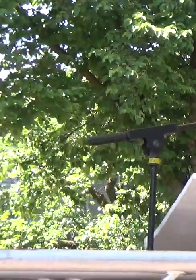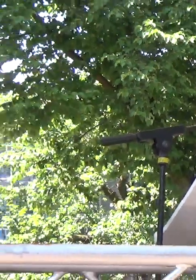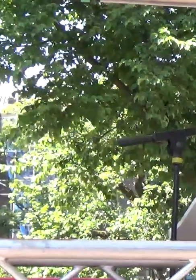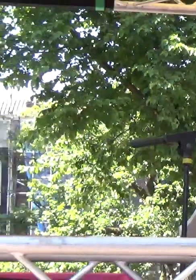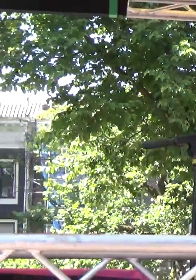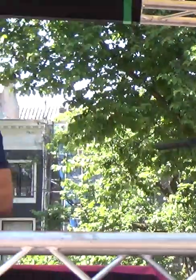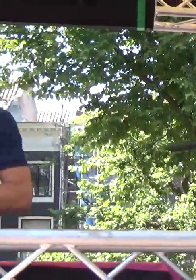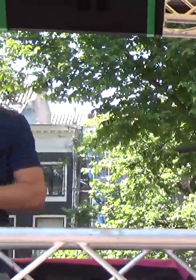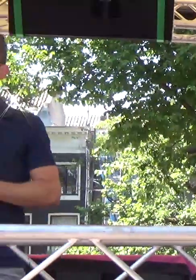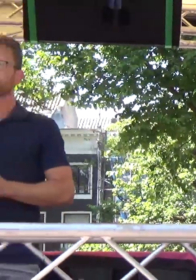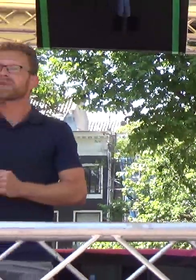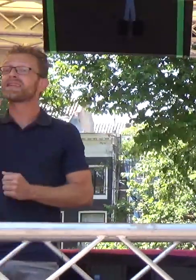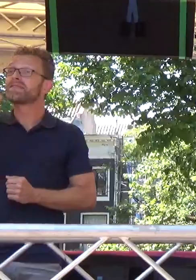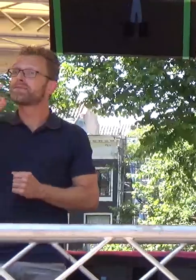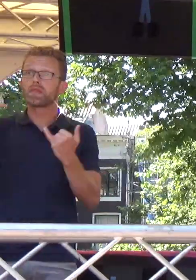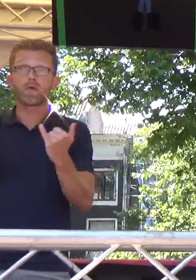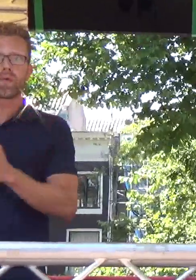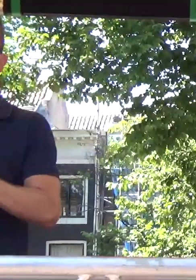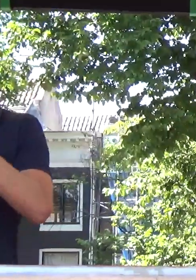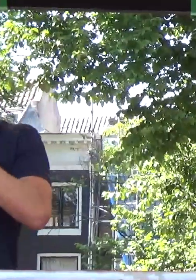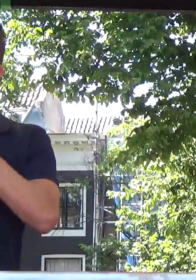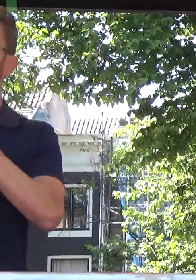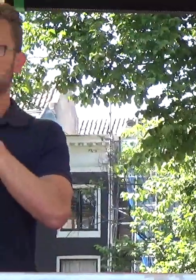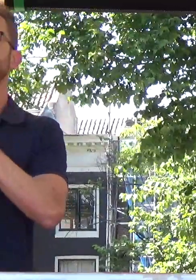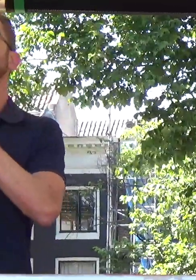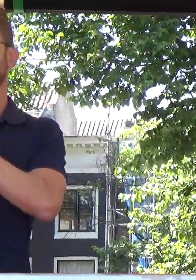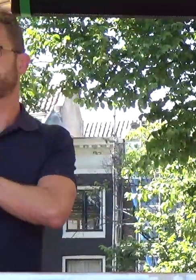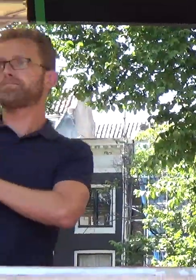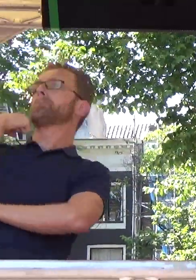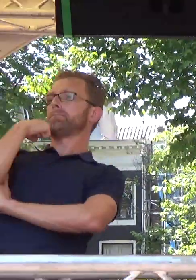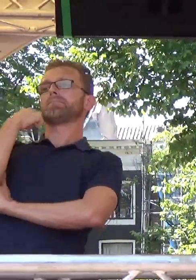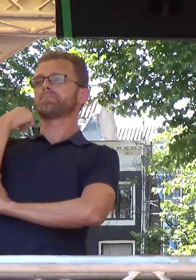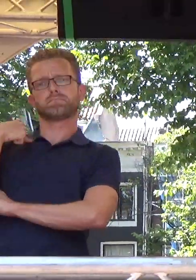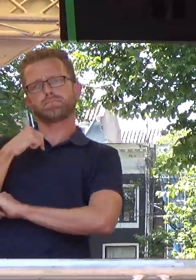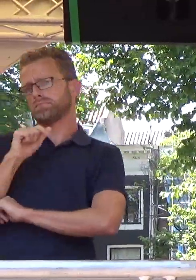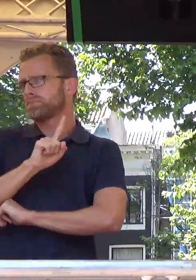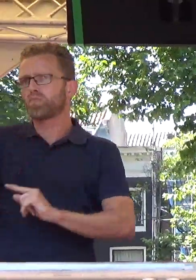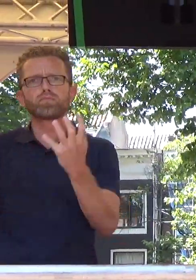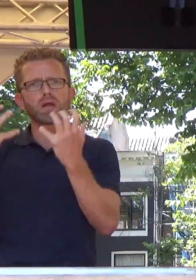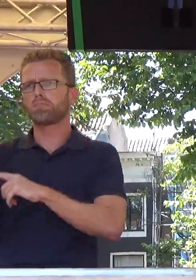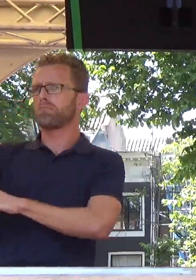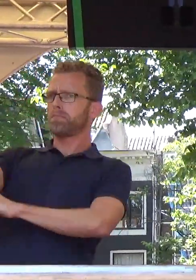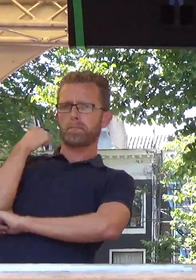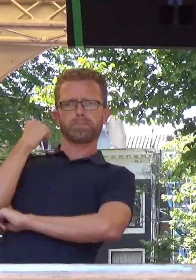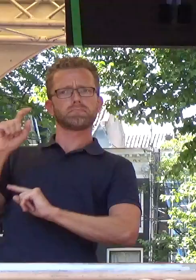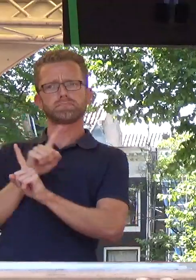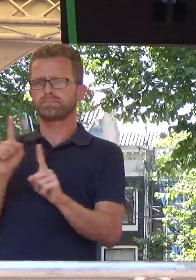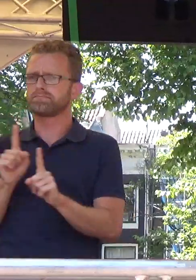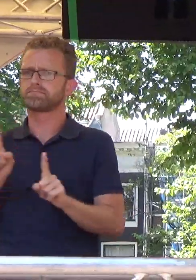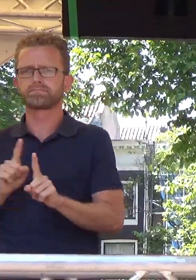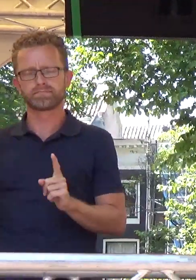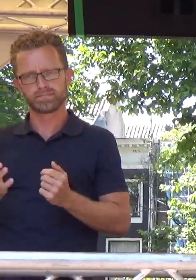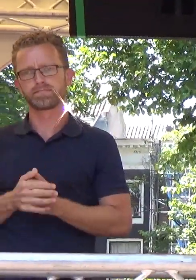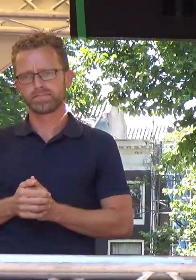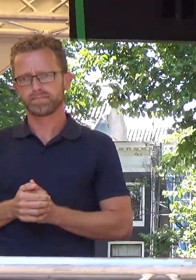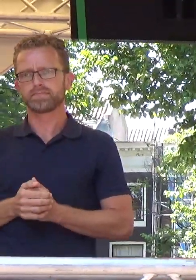actually lose the battle. We're off track, and that's what I noticed preparing for this conference. We're not meeting the